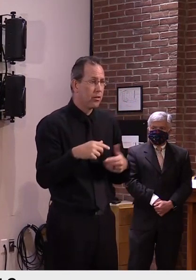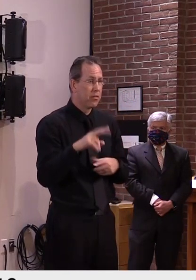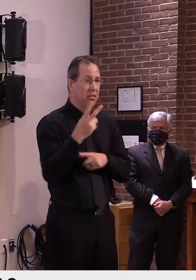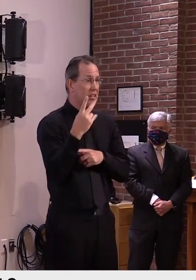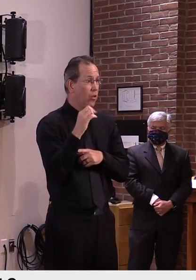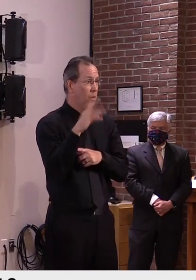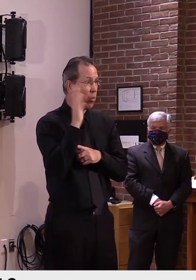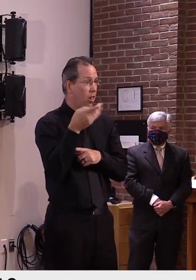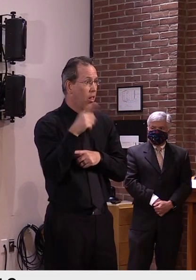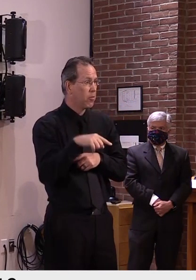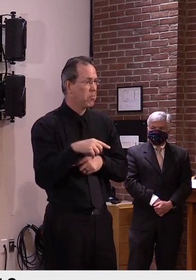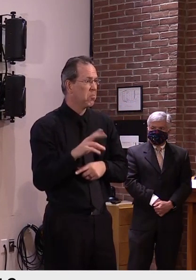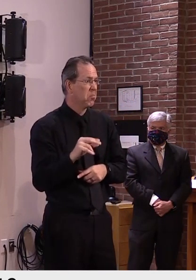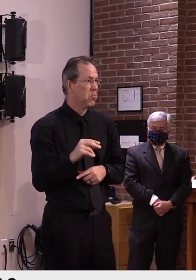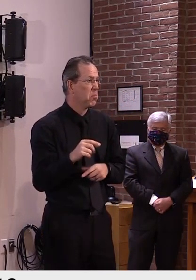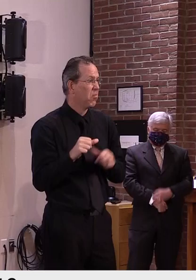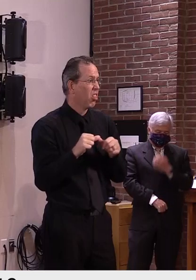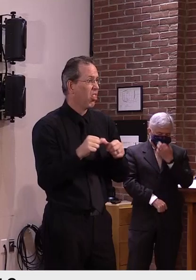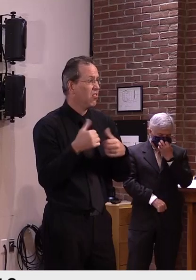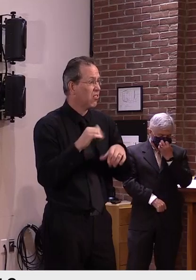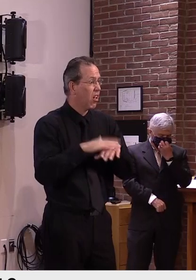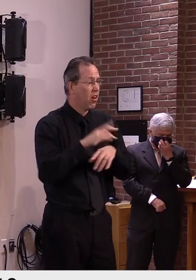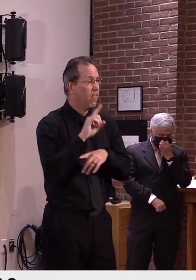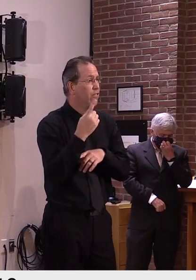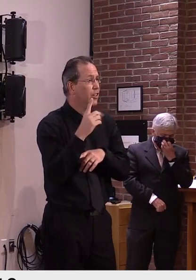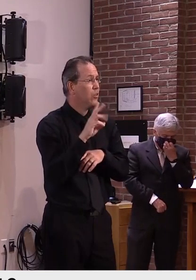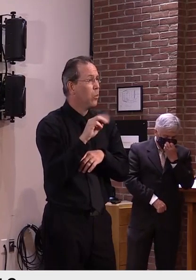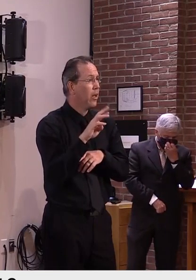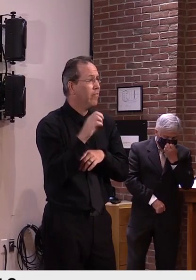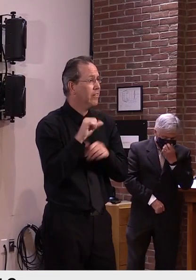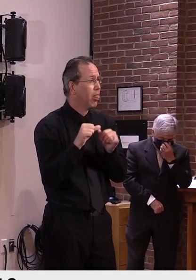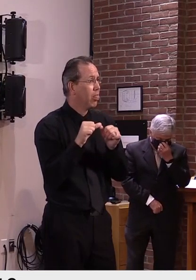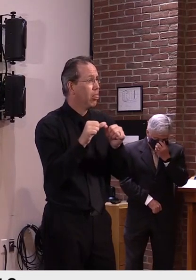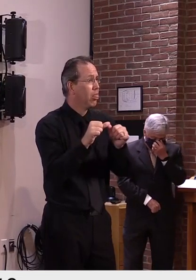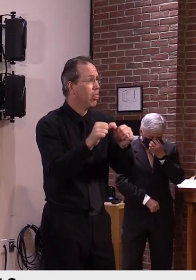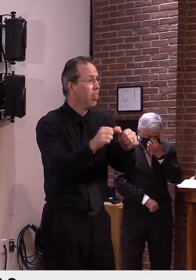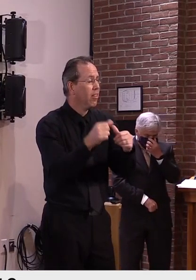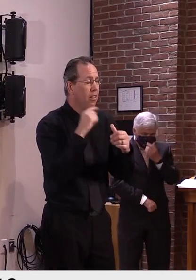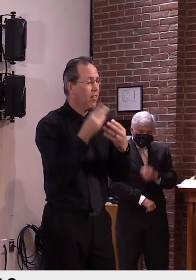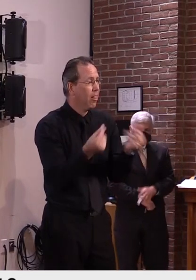a continuation of what's been going on since the beginning of the year.